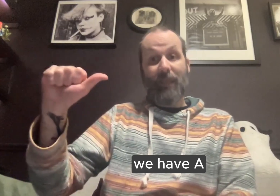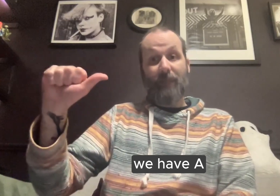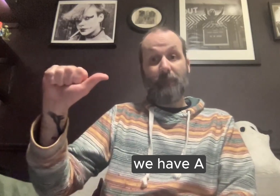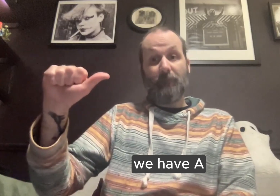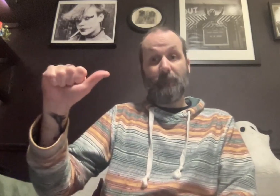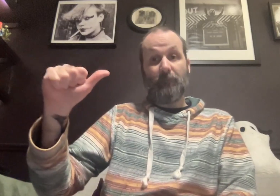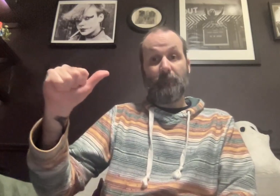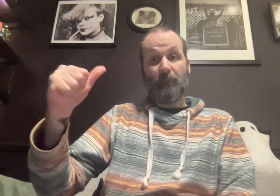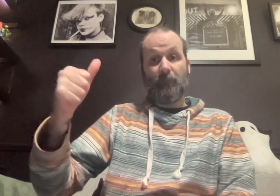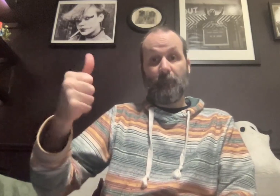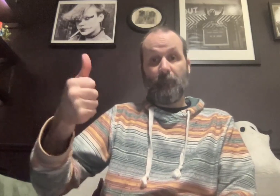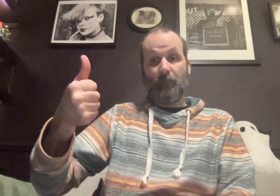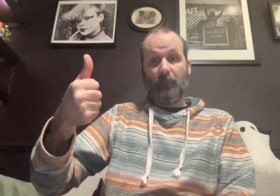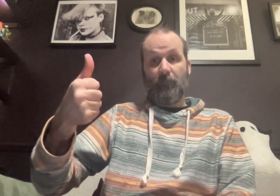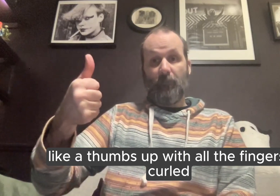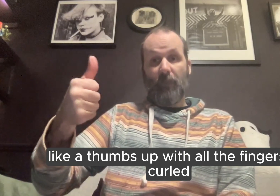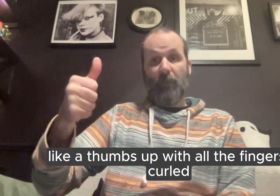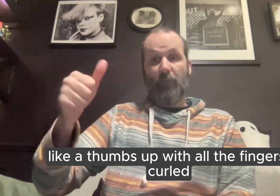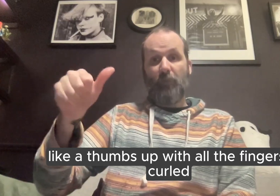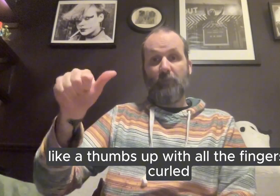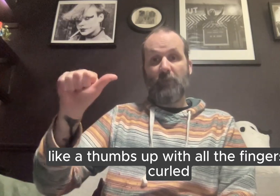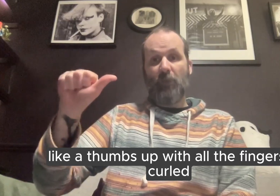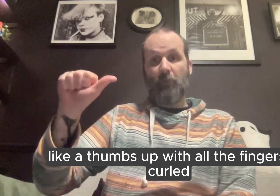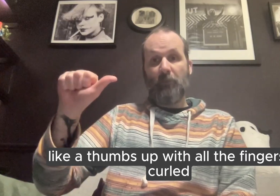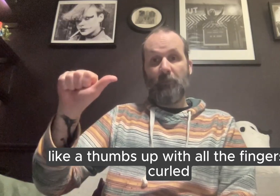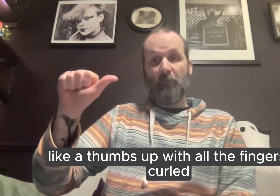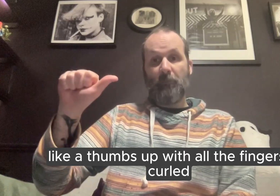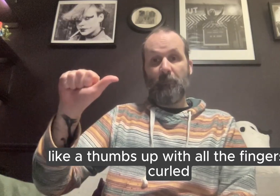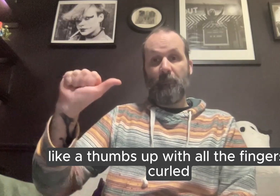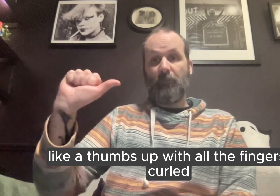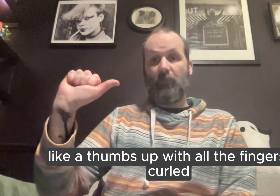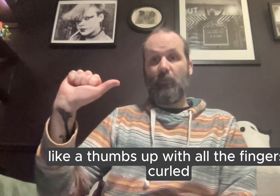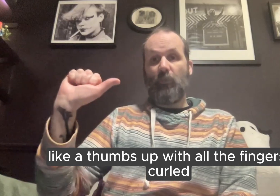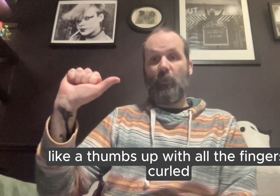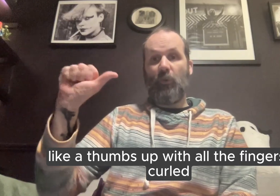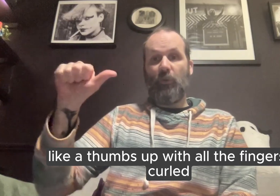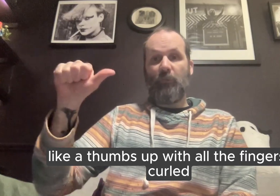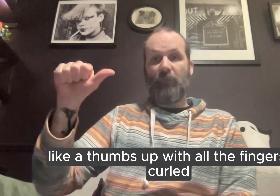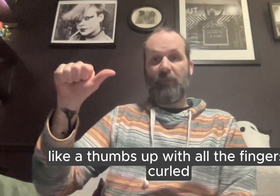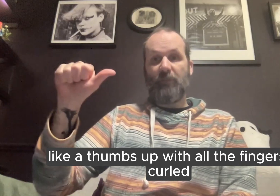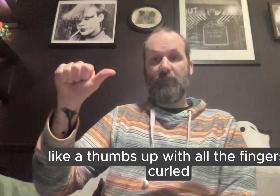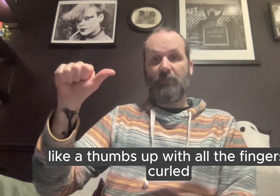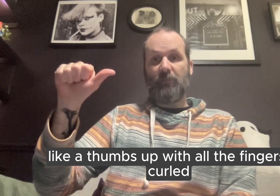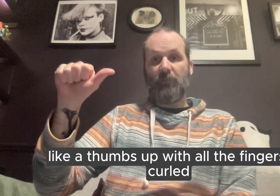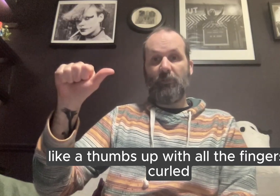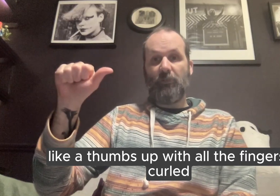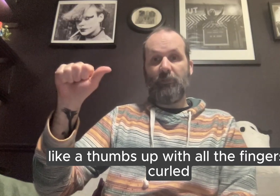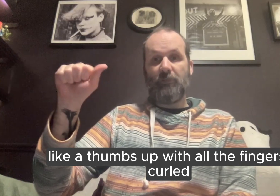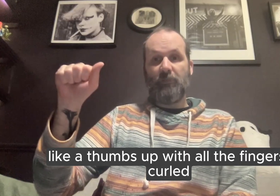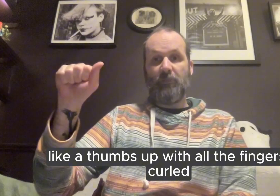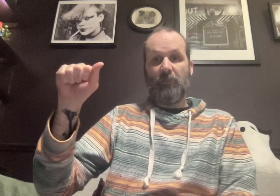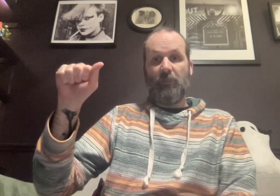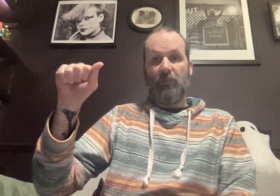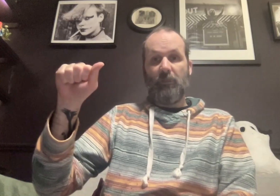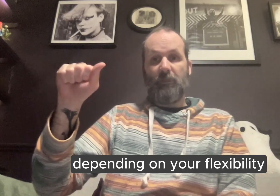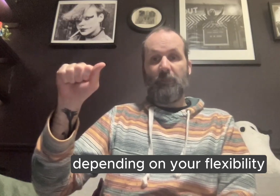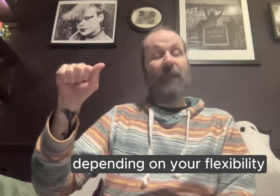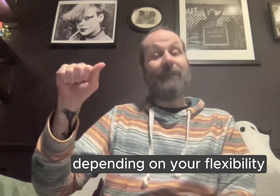A, like a thumbs up with all the fingers curled. Depending